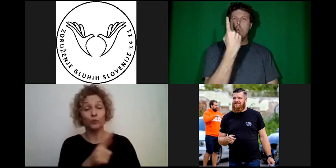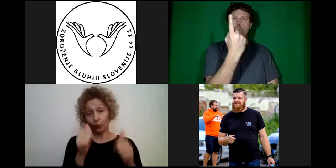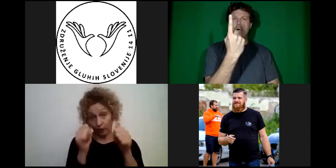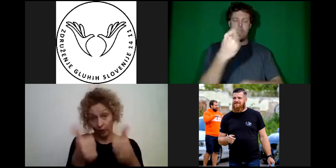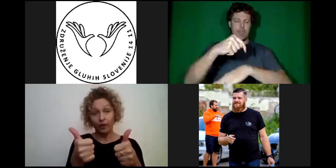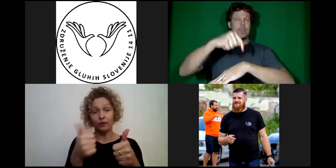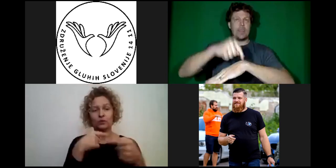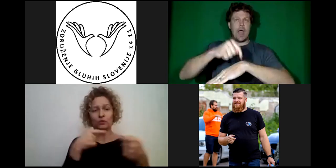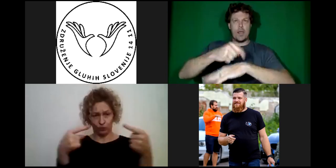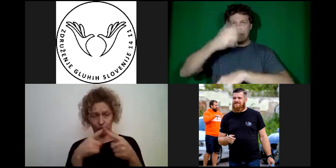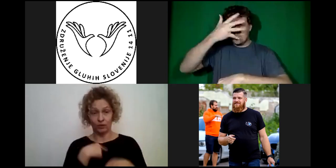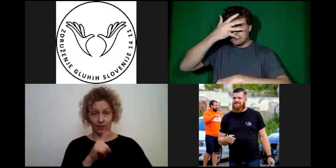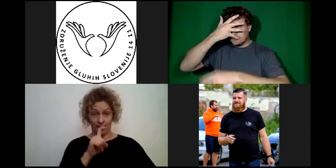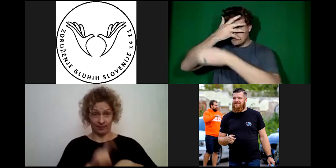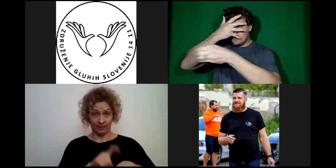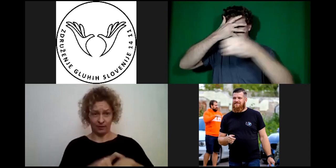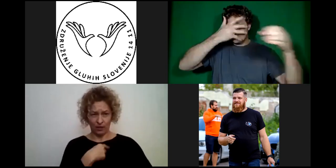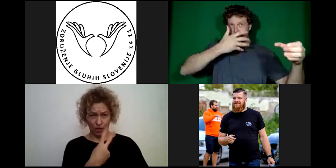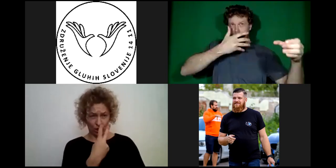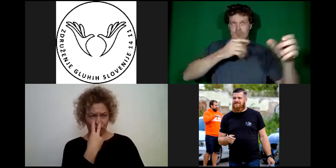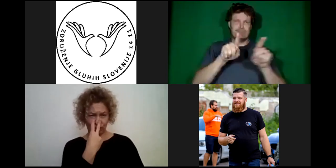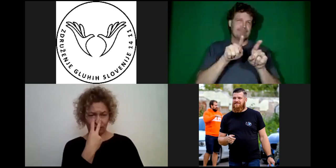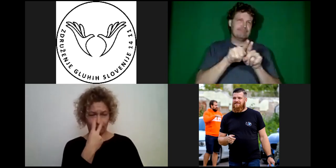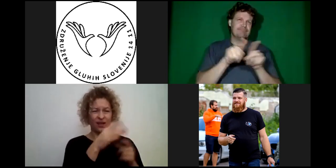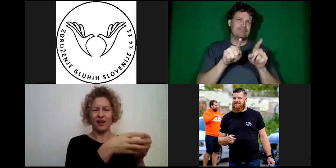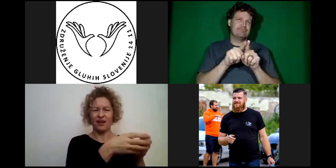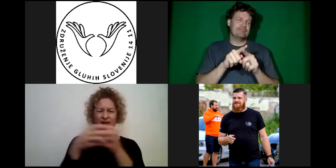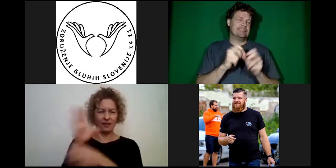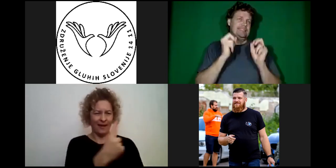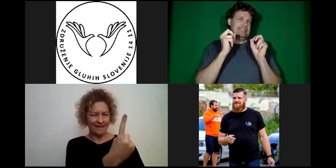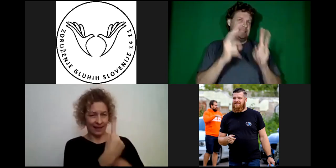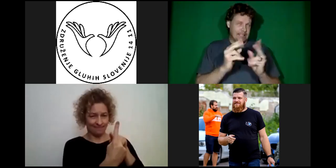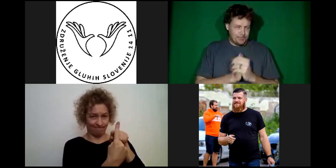And my coach told him, just watch him play a game.